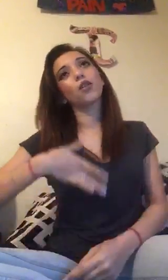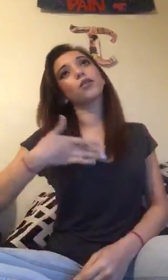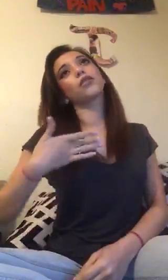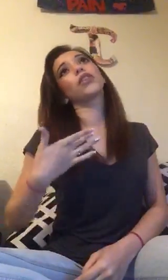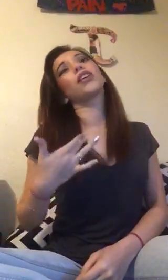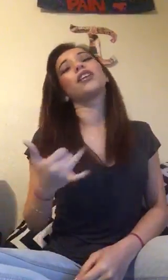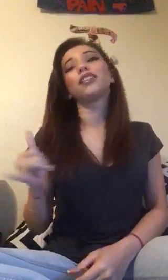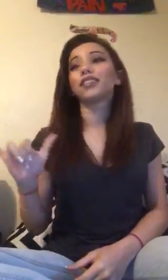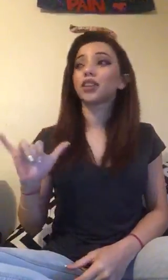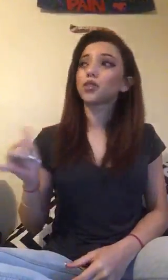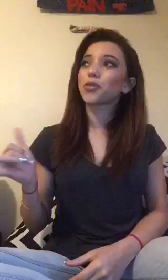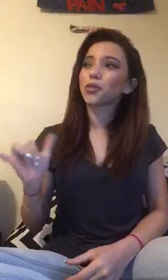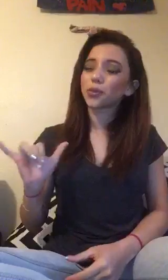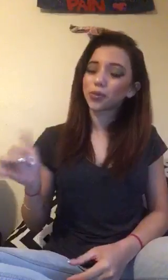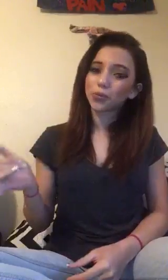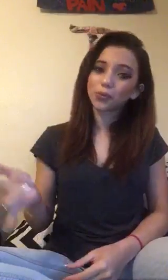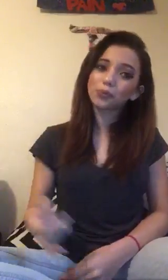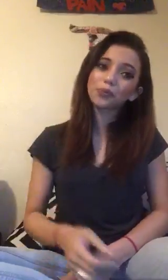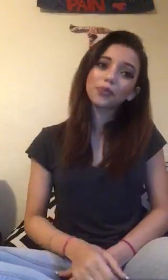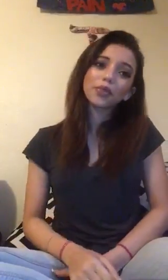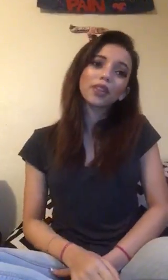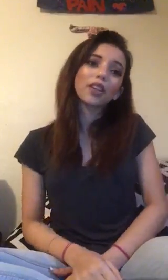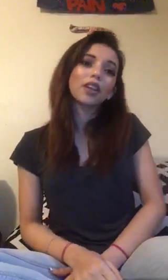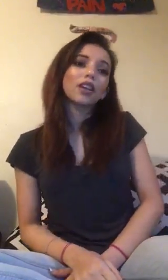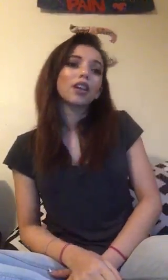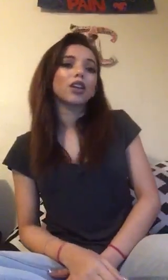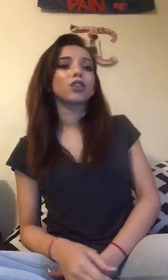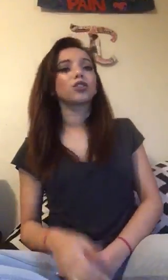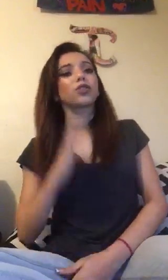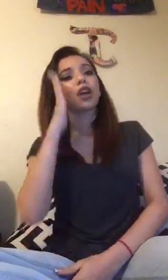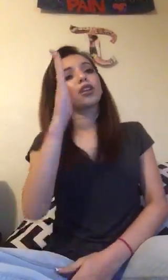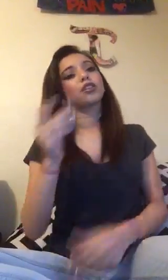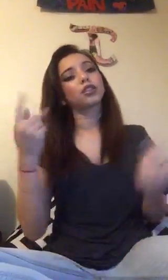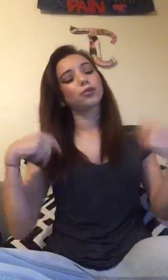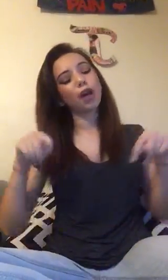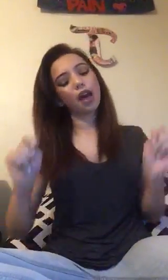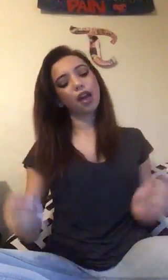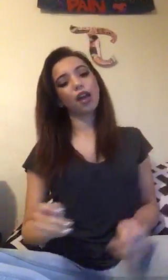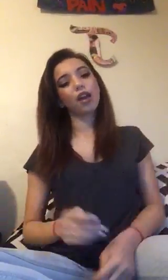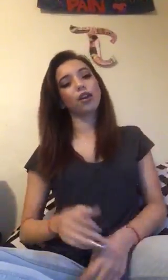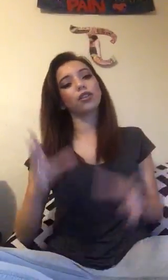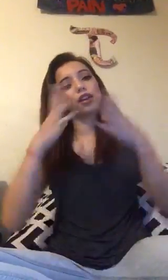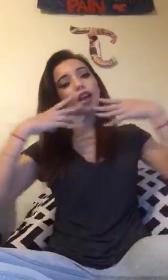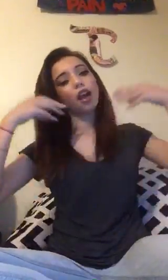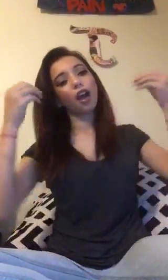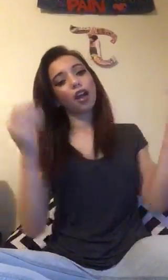I'll feel it too. I could try to smile and hide